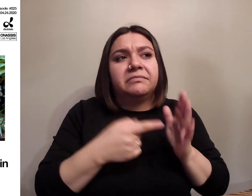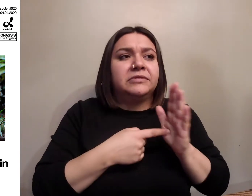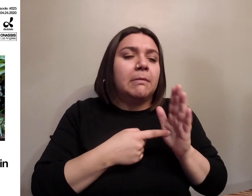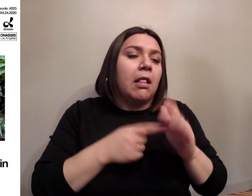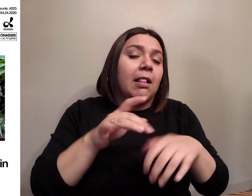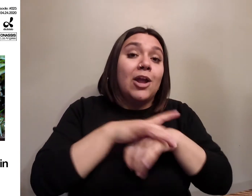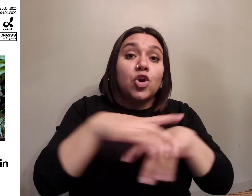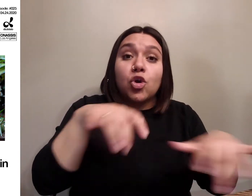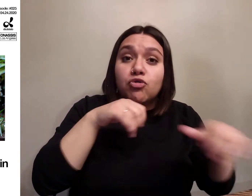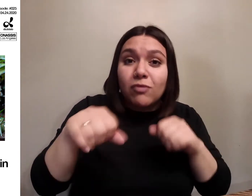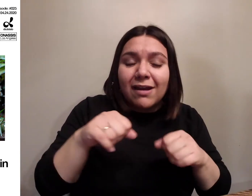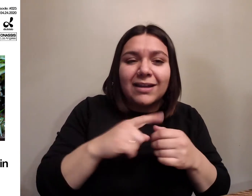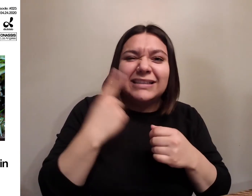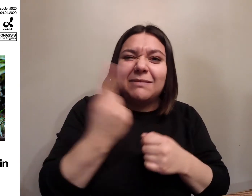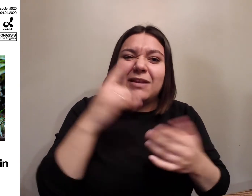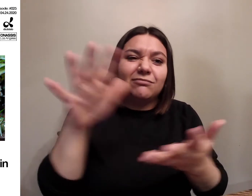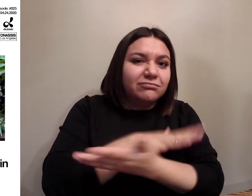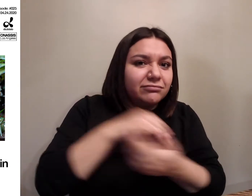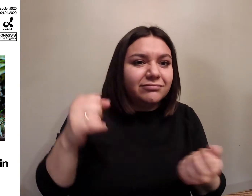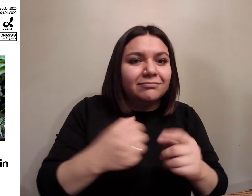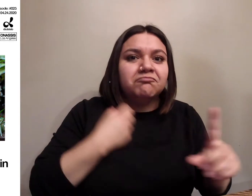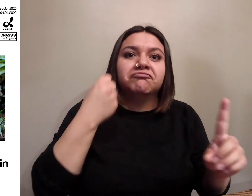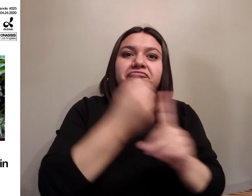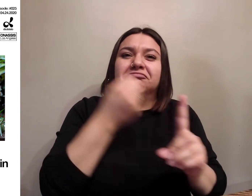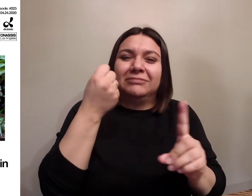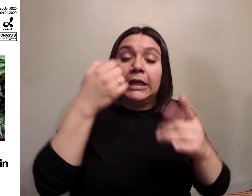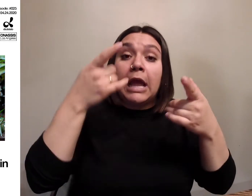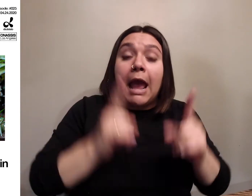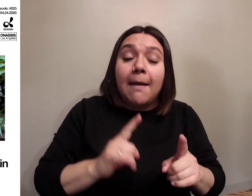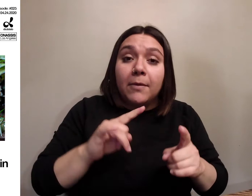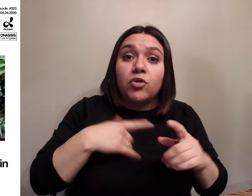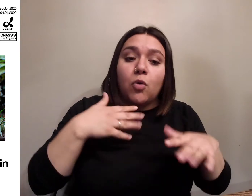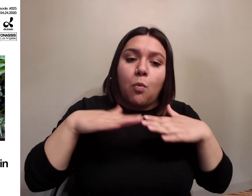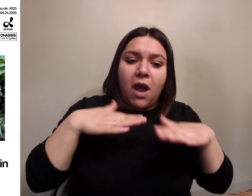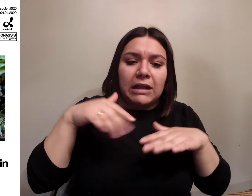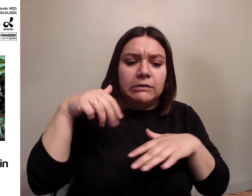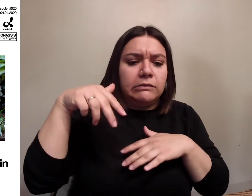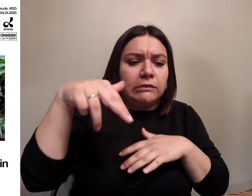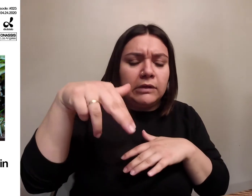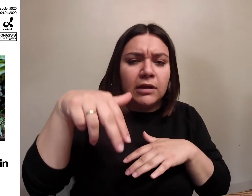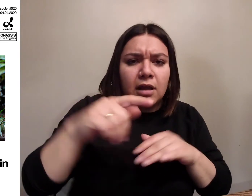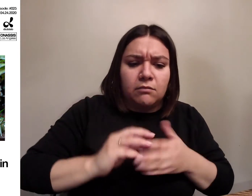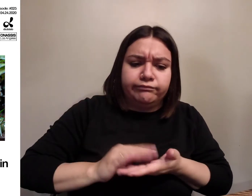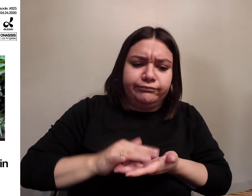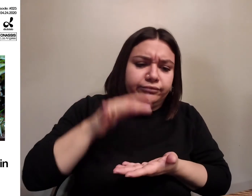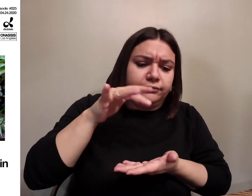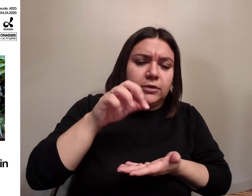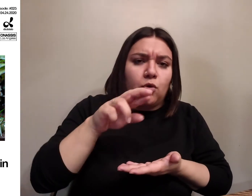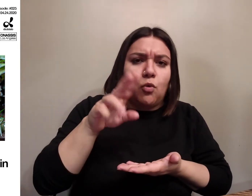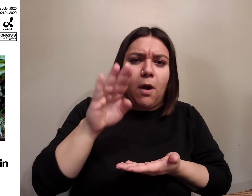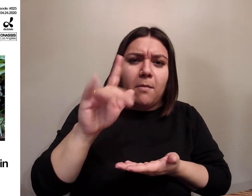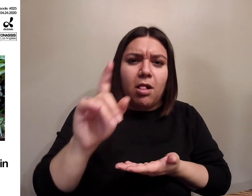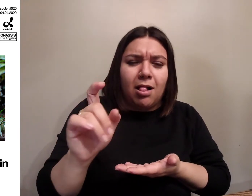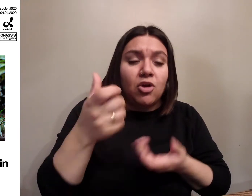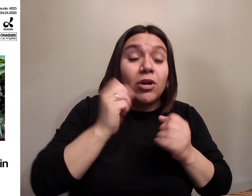on a pile of rubble, Something terrible has happened, like an earthquake, a